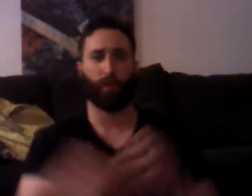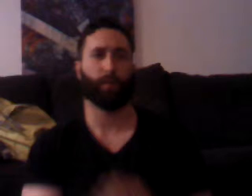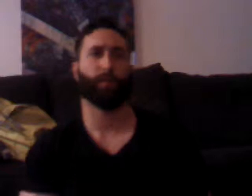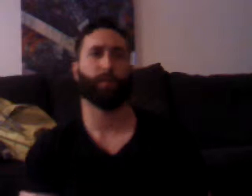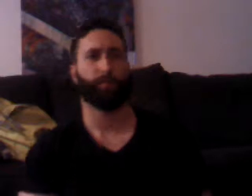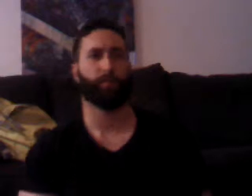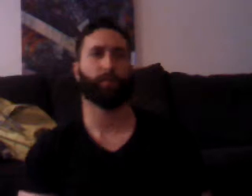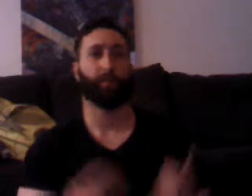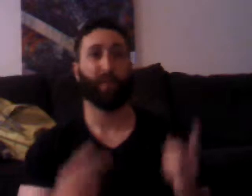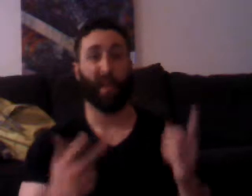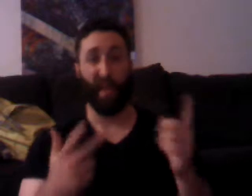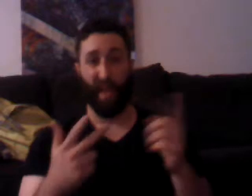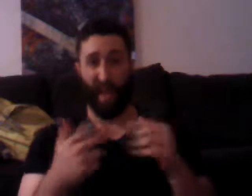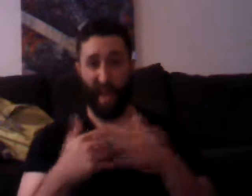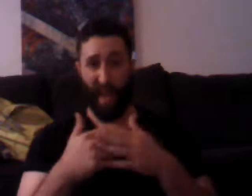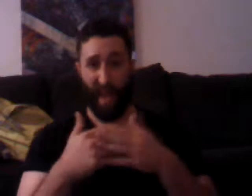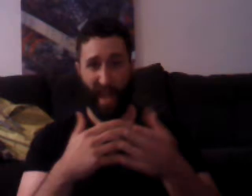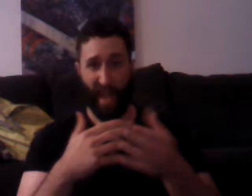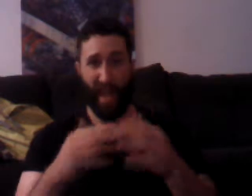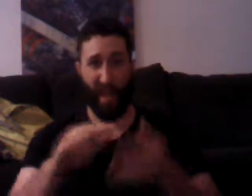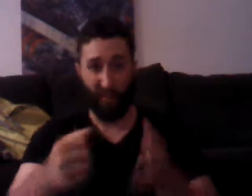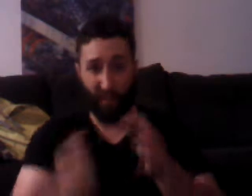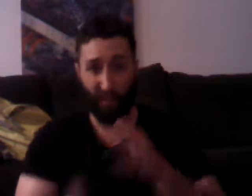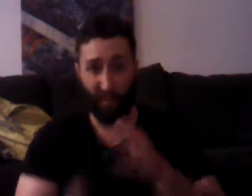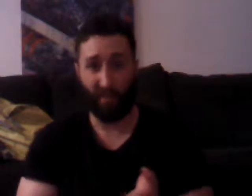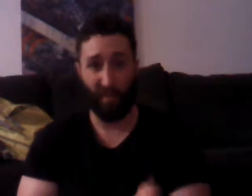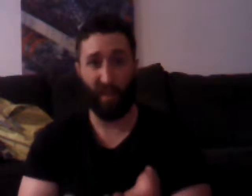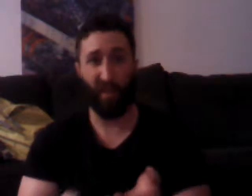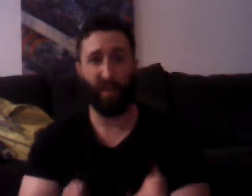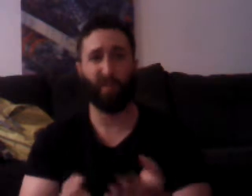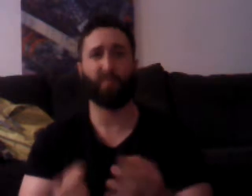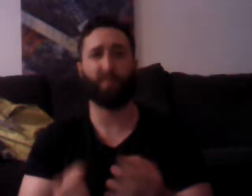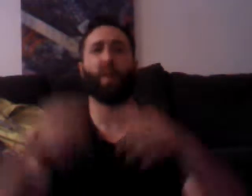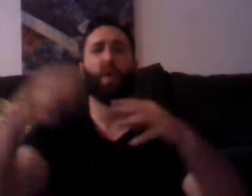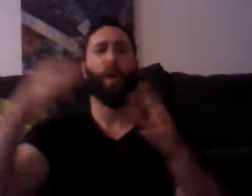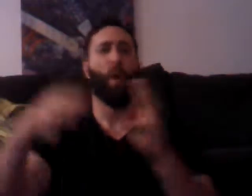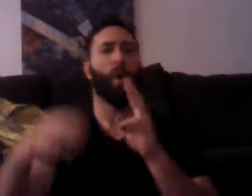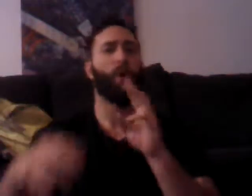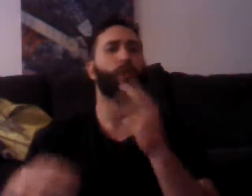Hot out of the oven, these franks are drenched in cold, salty water to chill them in preparation for packaging.